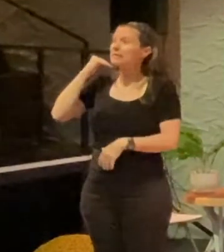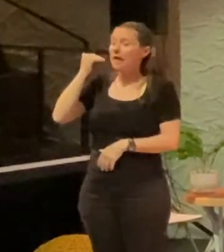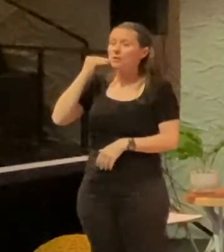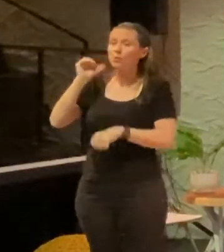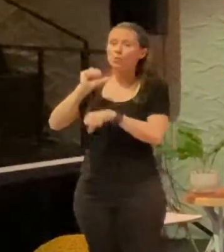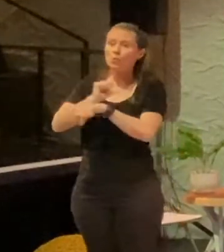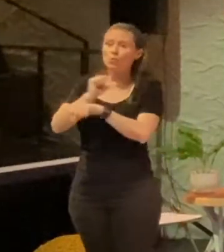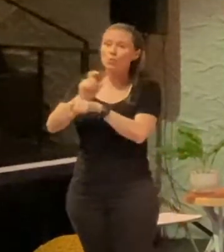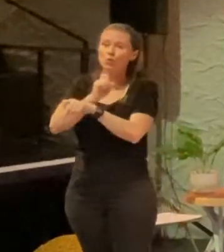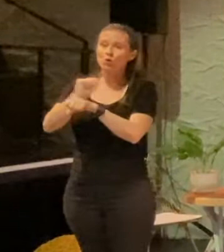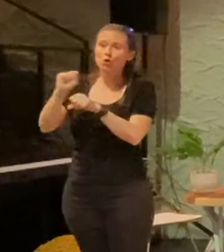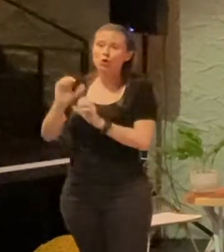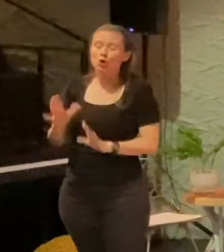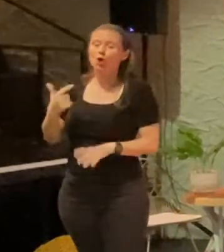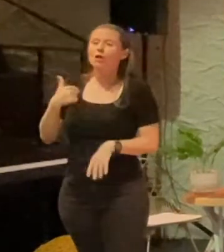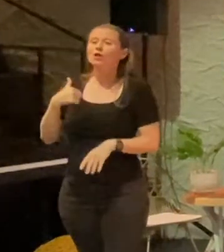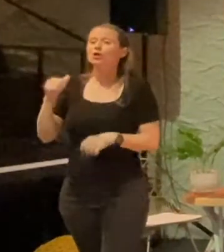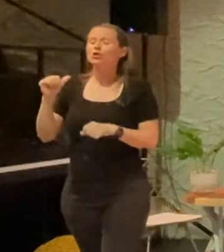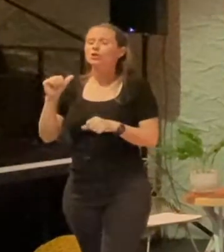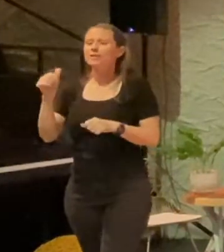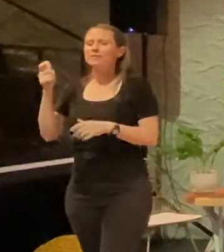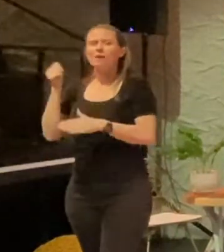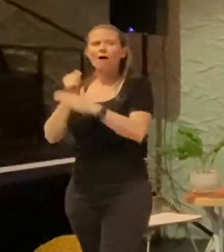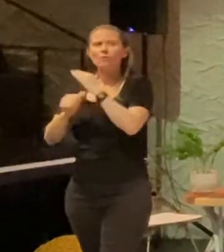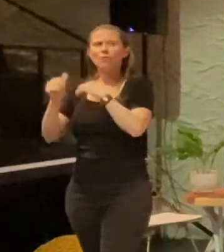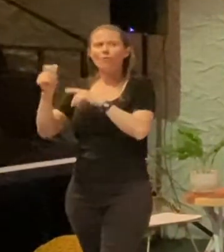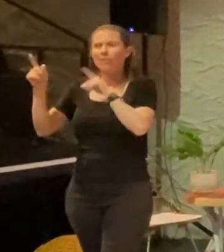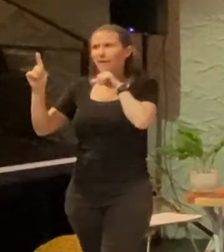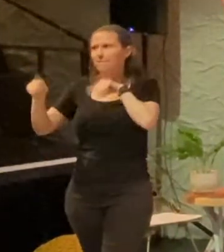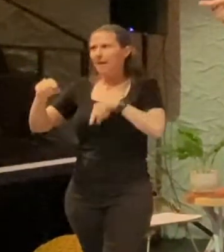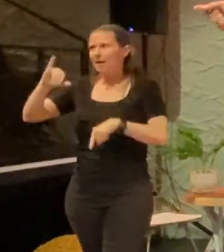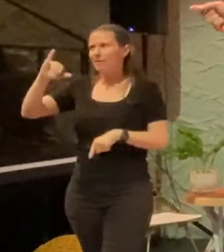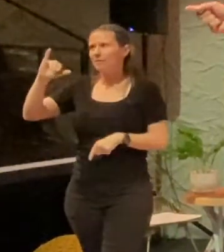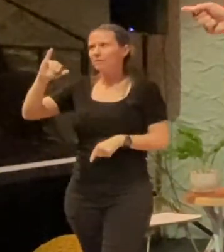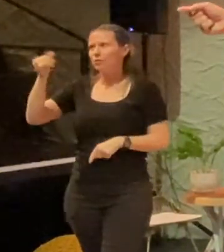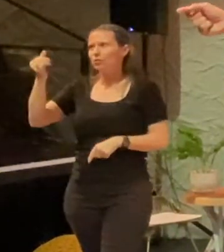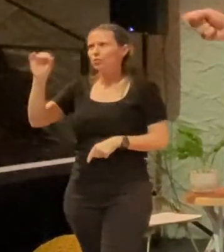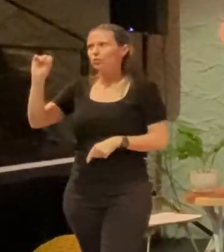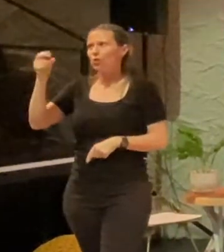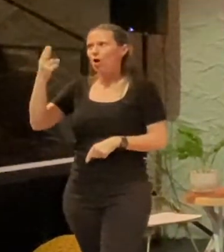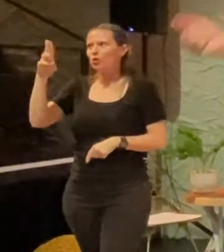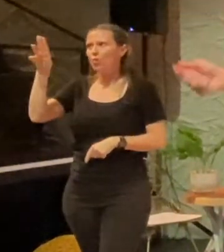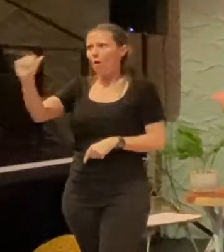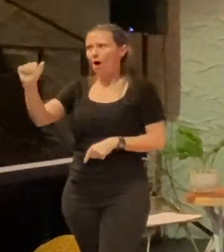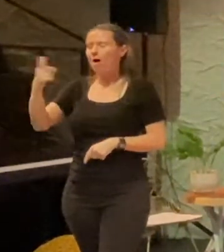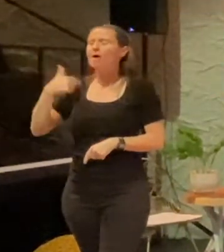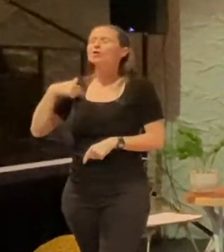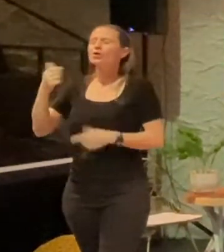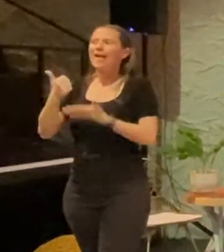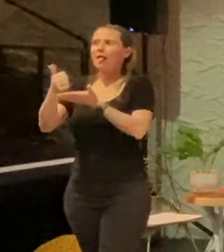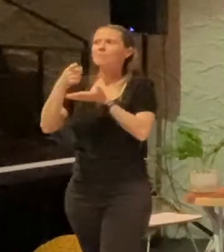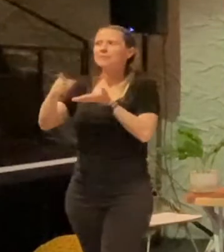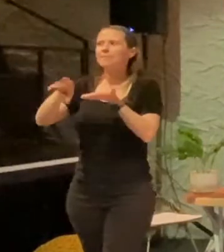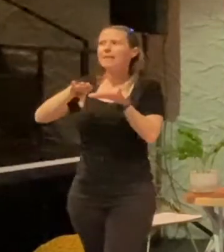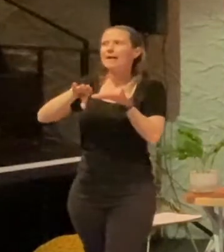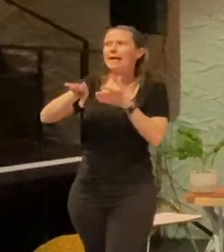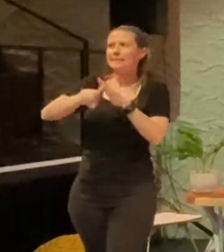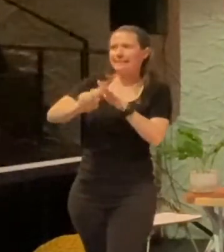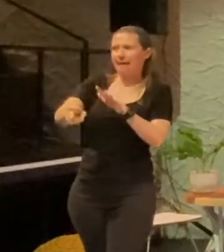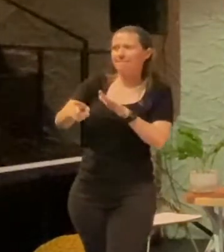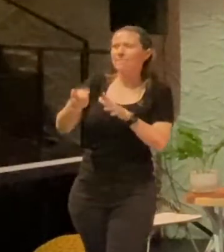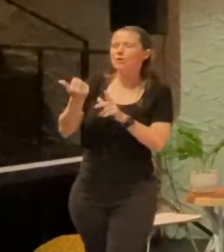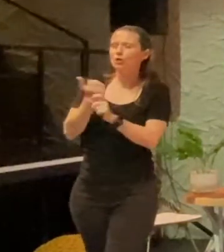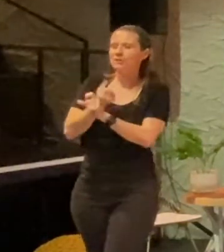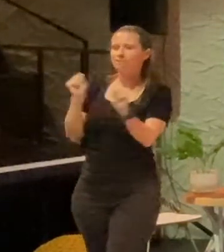Jewish spies under the command of Joshua, who is Jesus is named after, by the way. She helps them escape. She spared the wrath